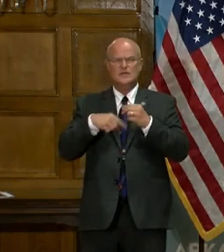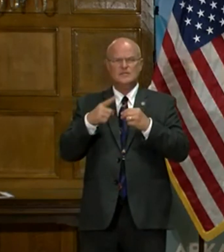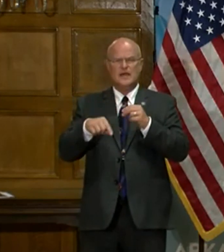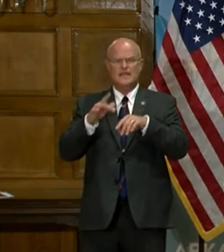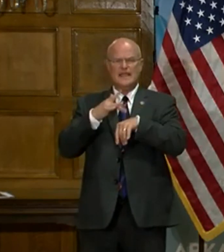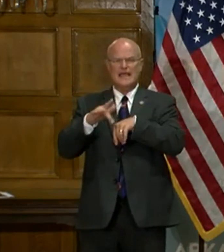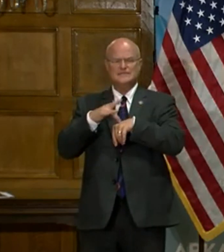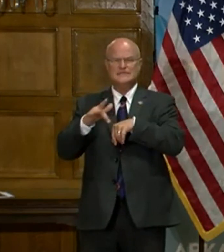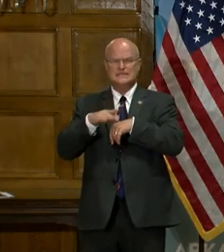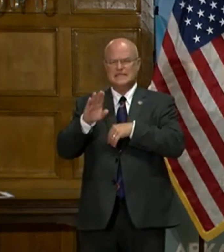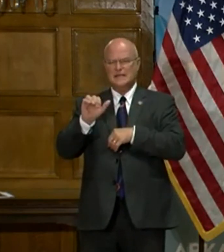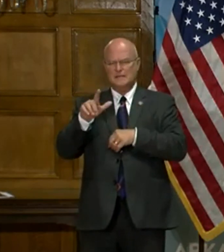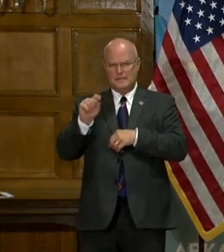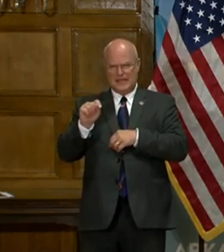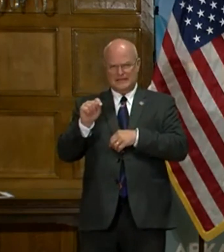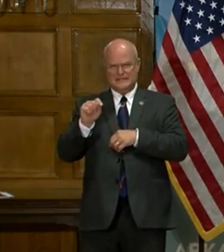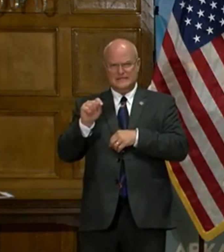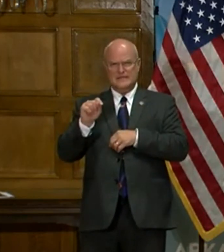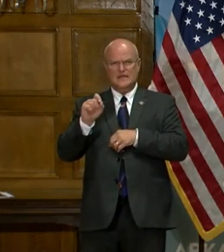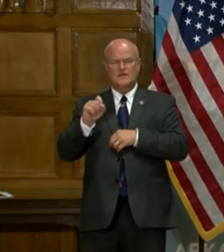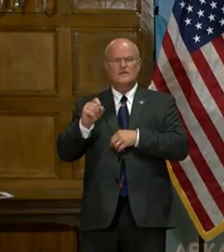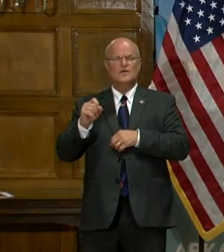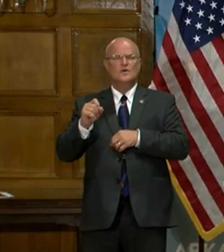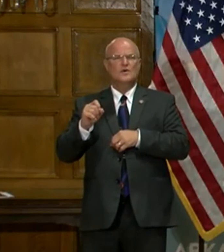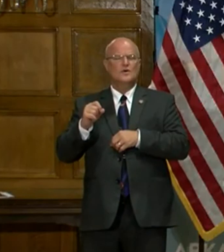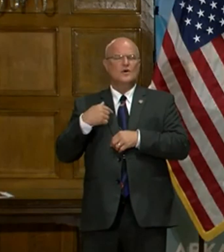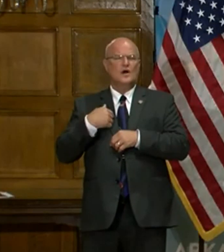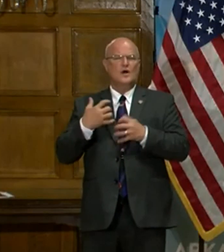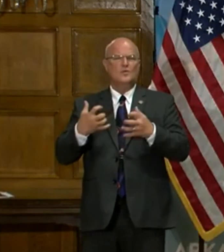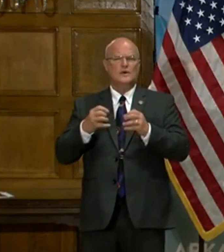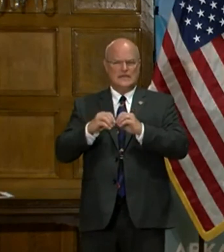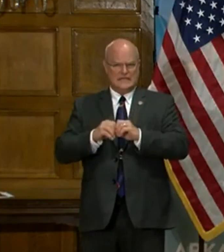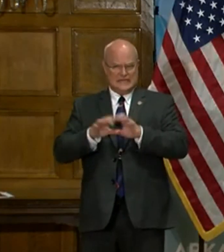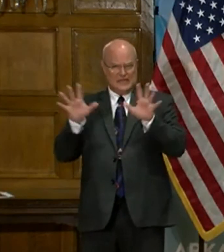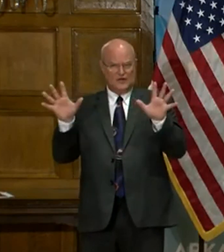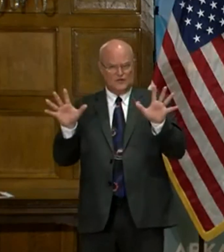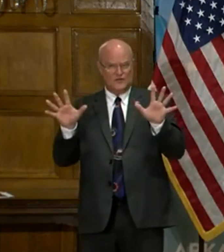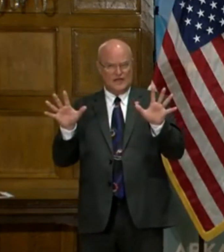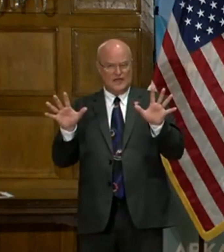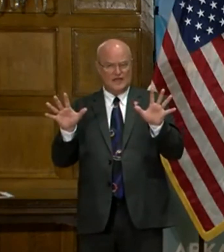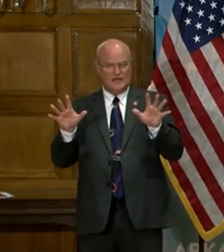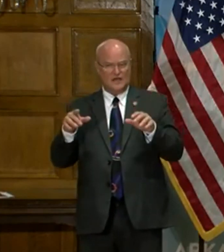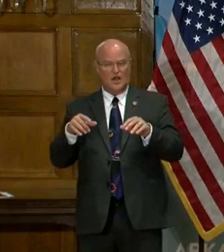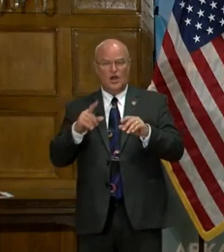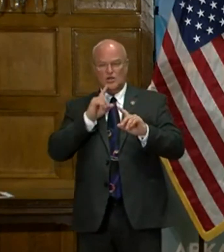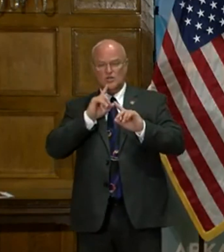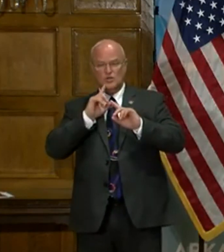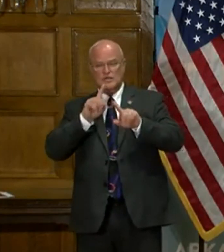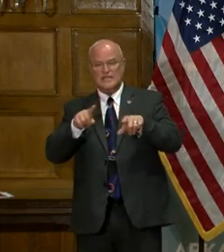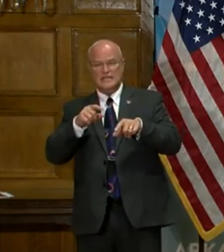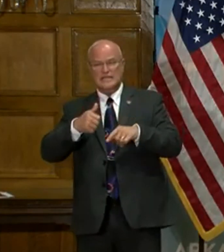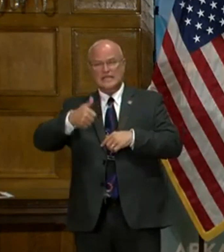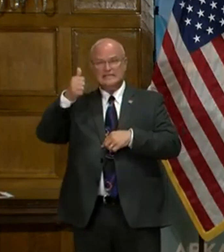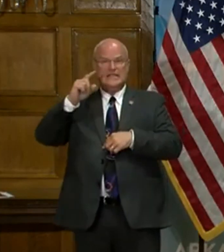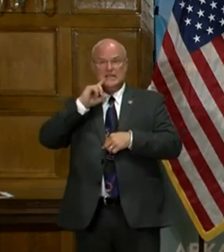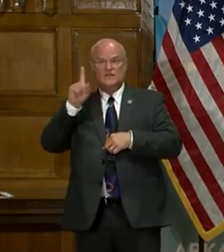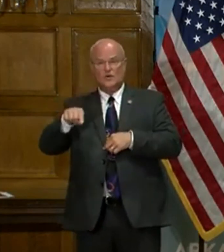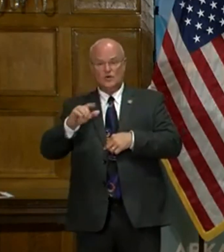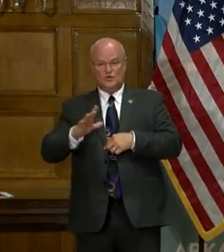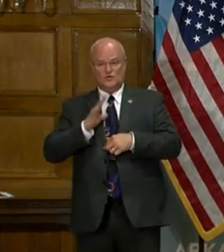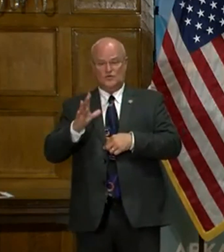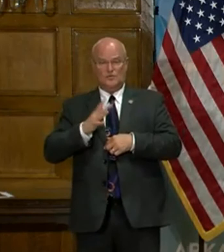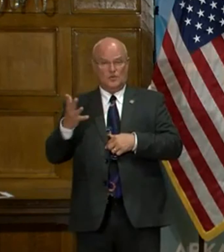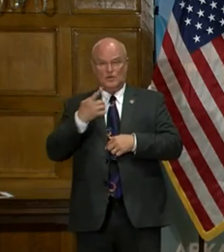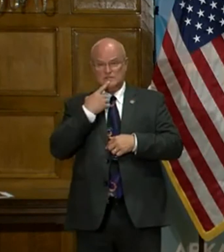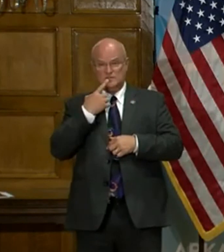the absentee ballots issue. Wanted to clarify, are you issuing any kind of executive order to